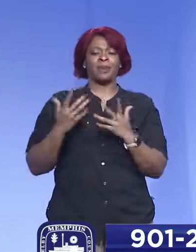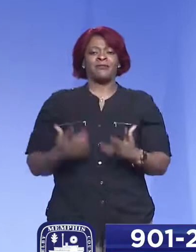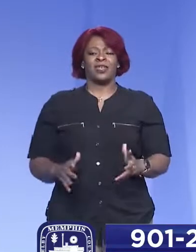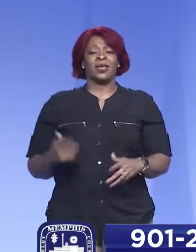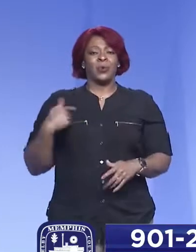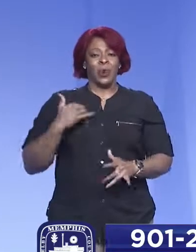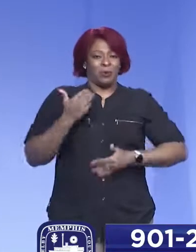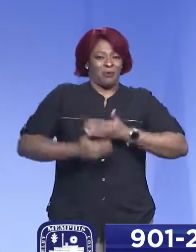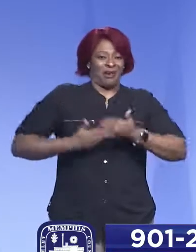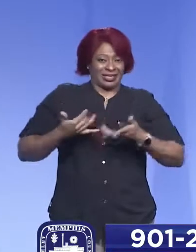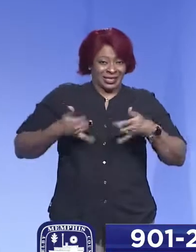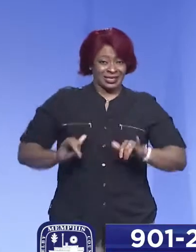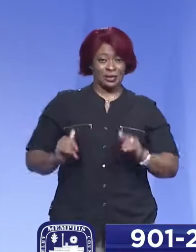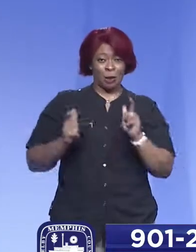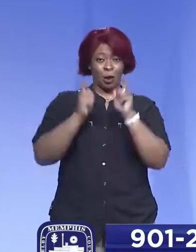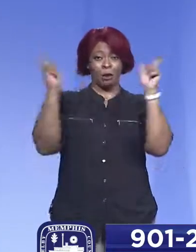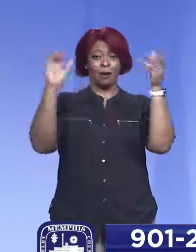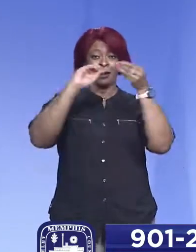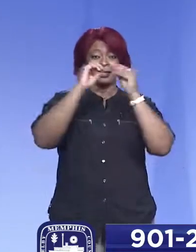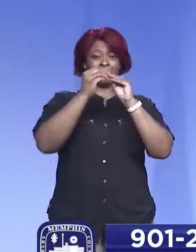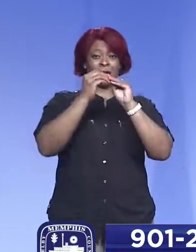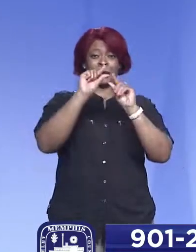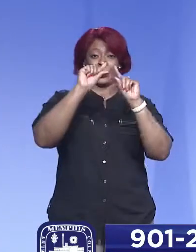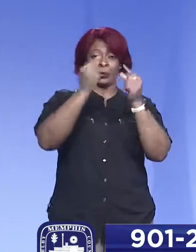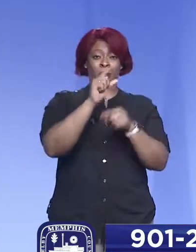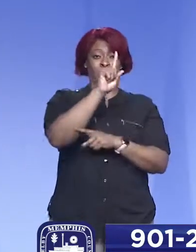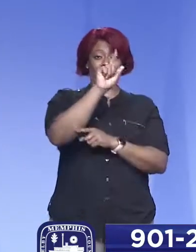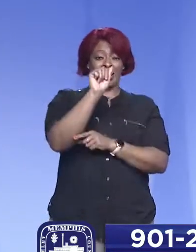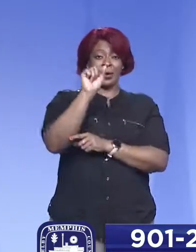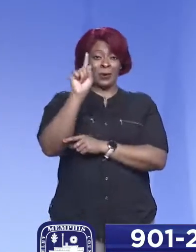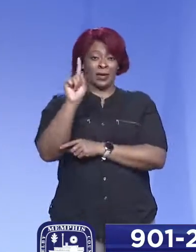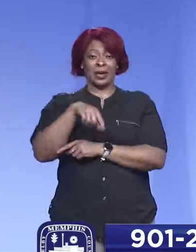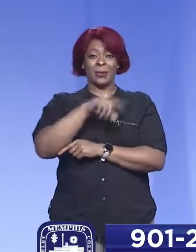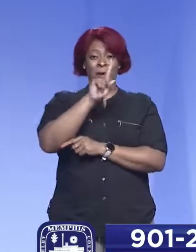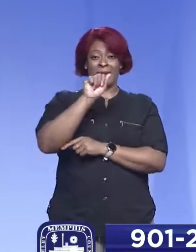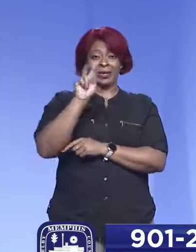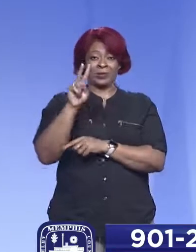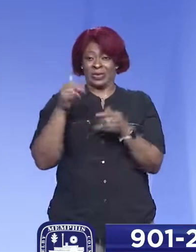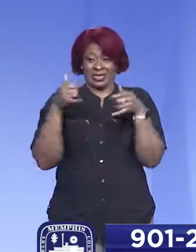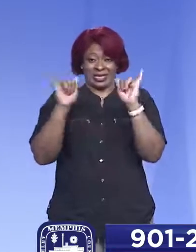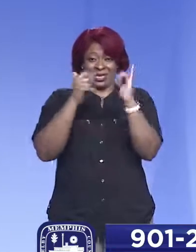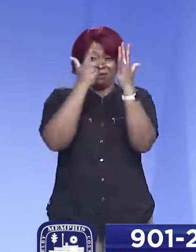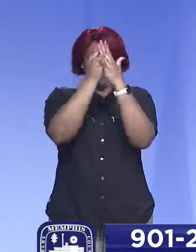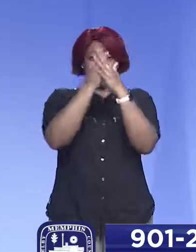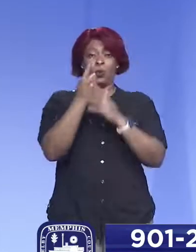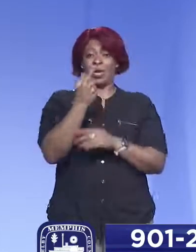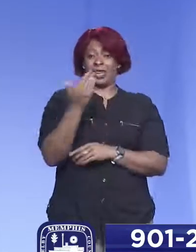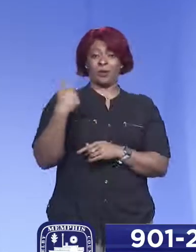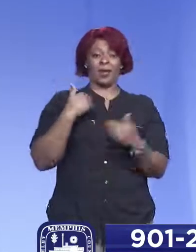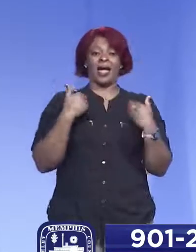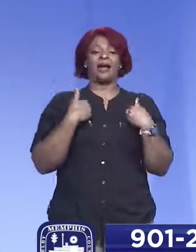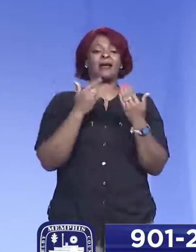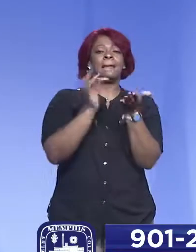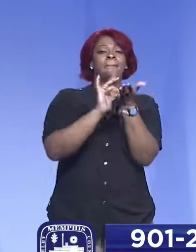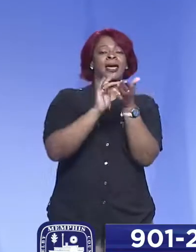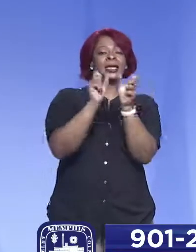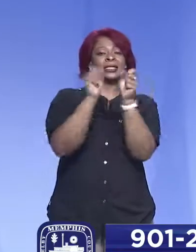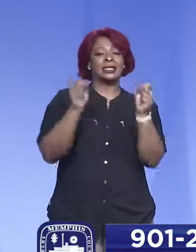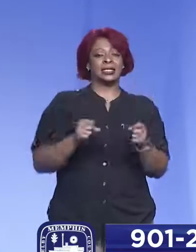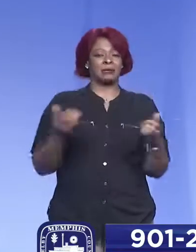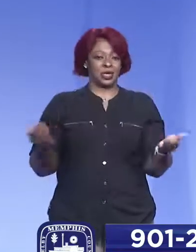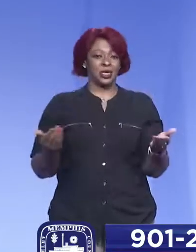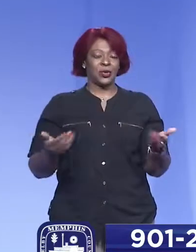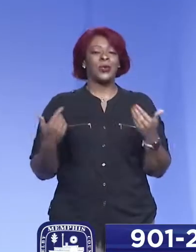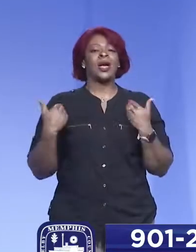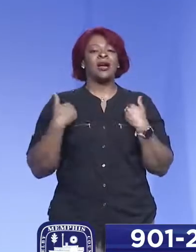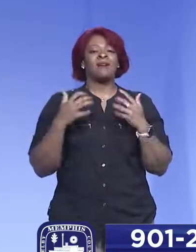vaccinating people in those earlier groups because we have, first of all, one of the things we have is a medical system here. We